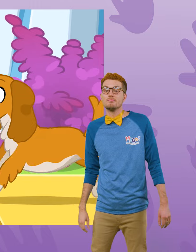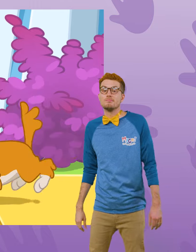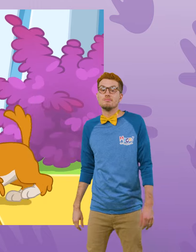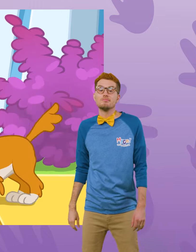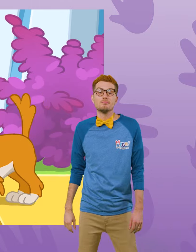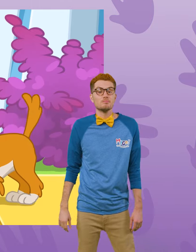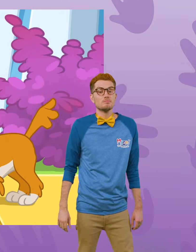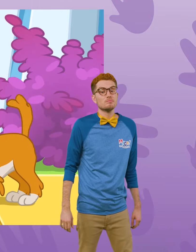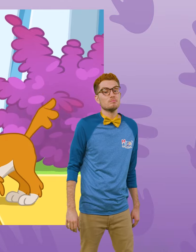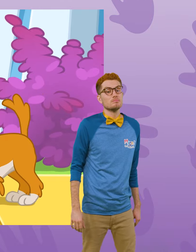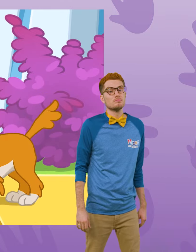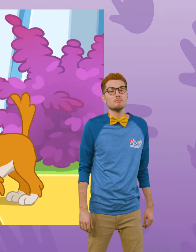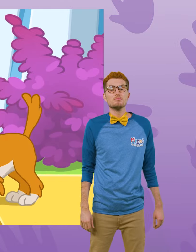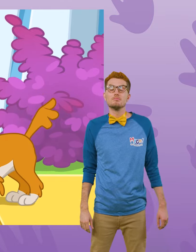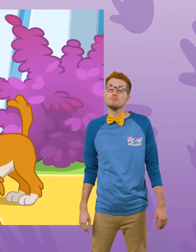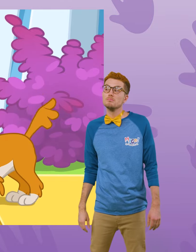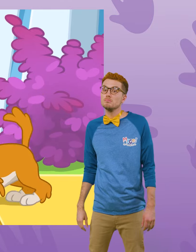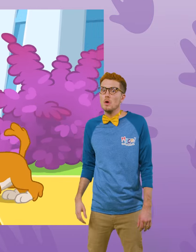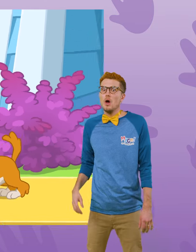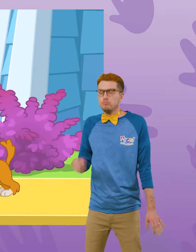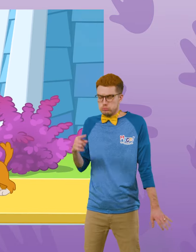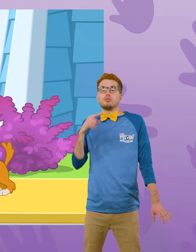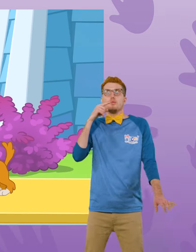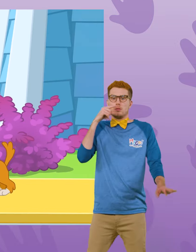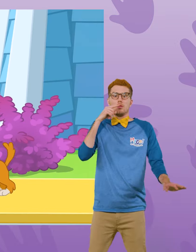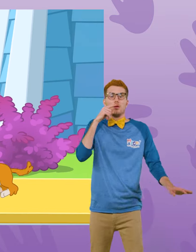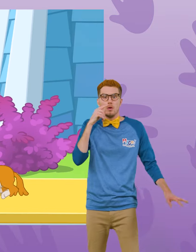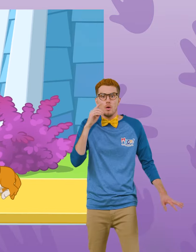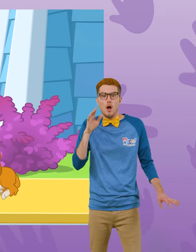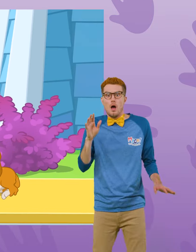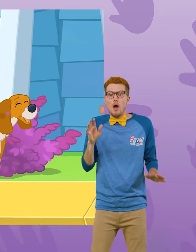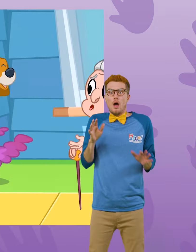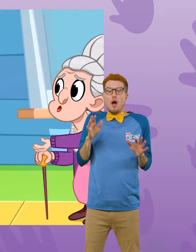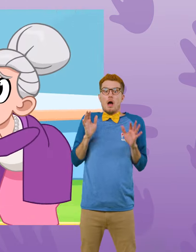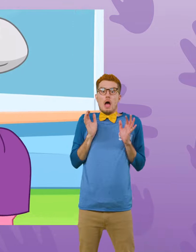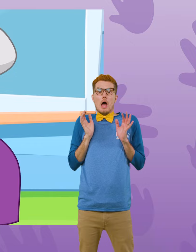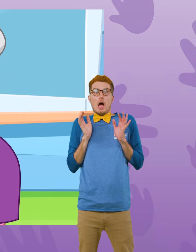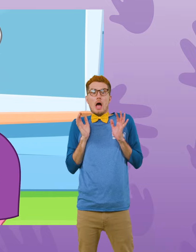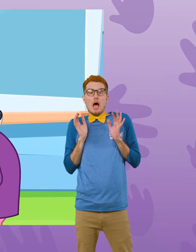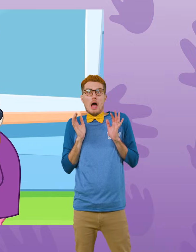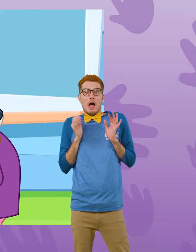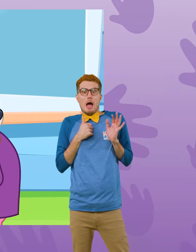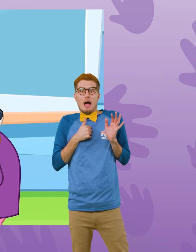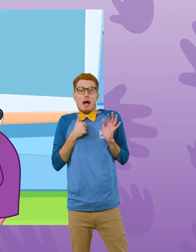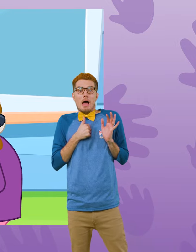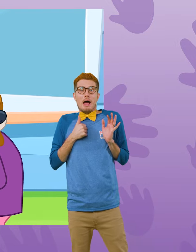Achoo!